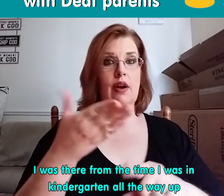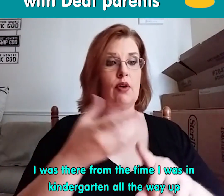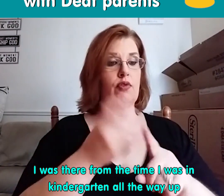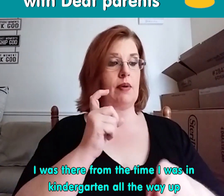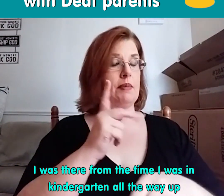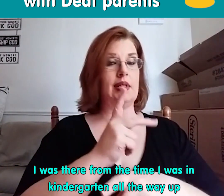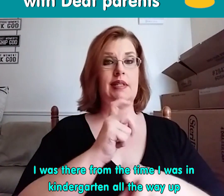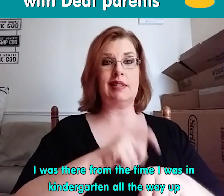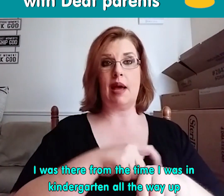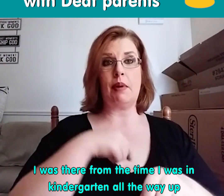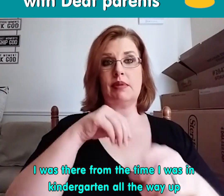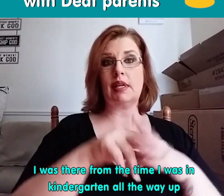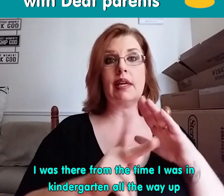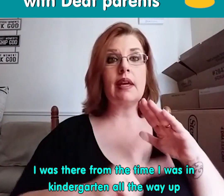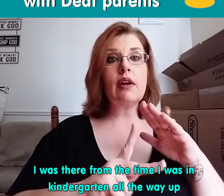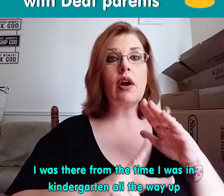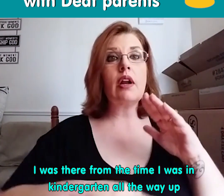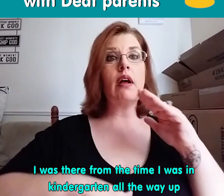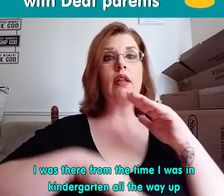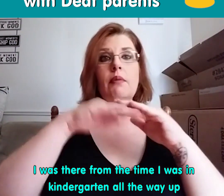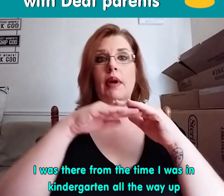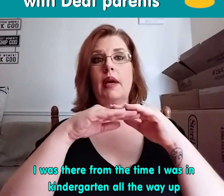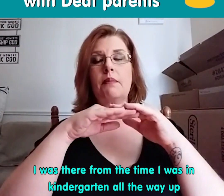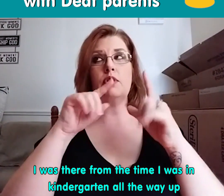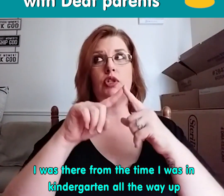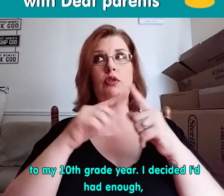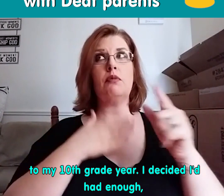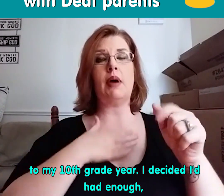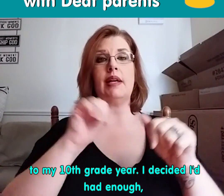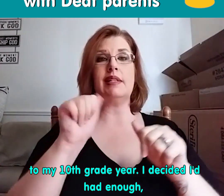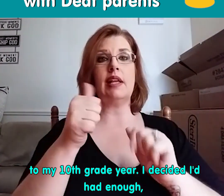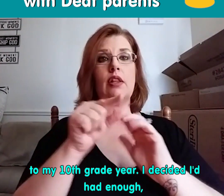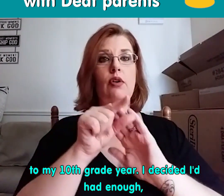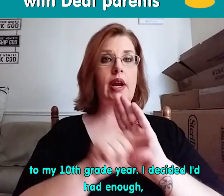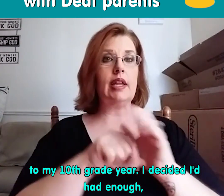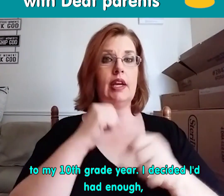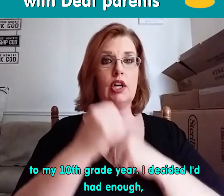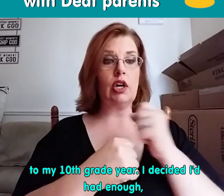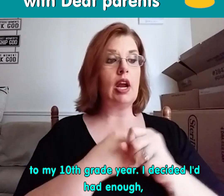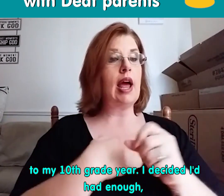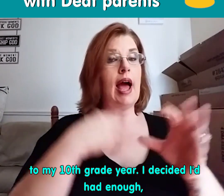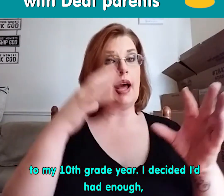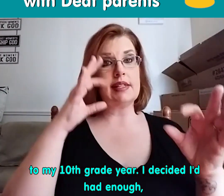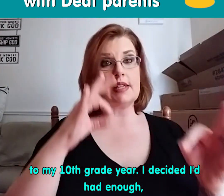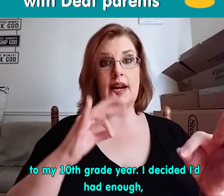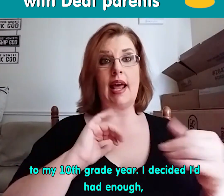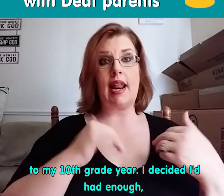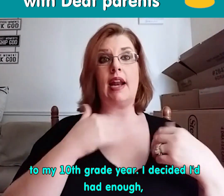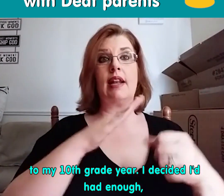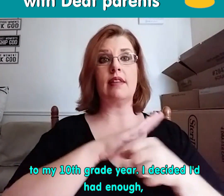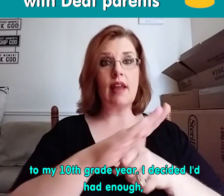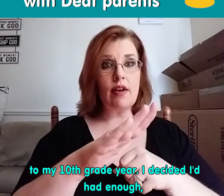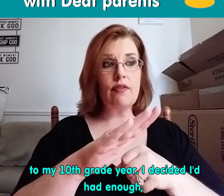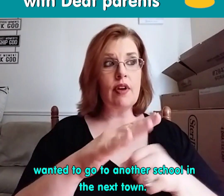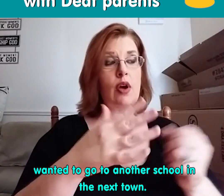there from the time I was in kindergarten all the way up to my 10th grade year. I decided I'd had enough,